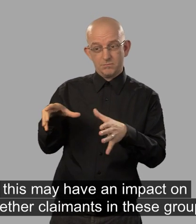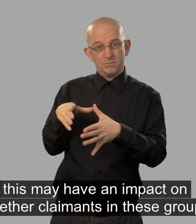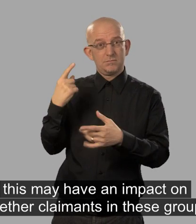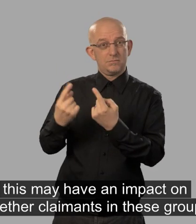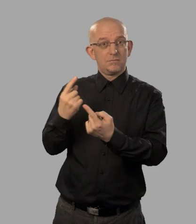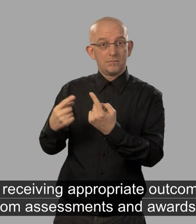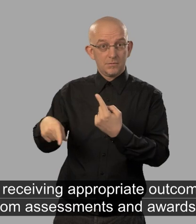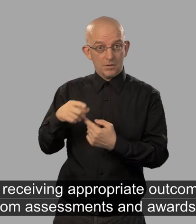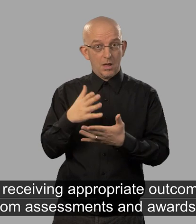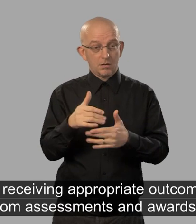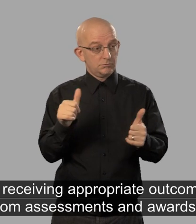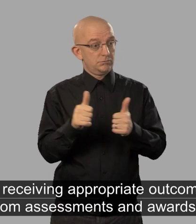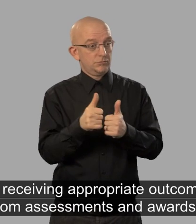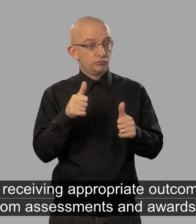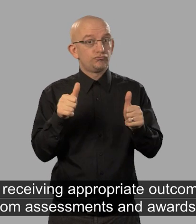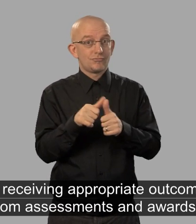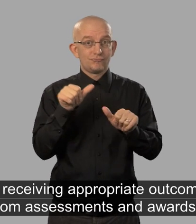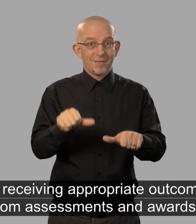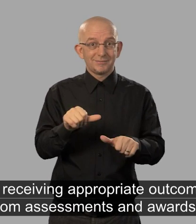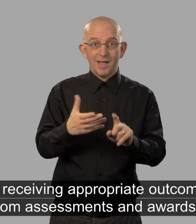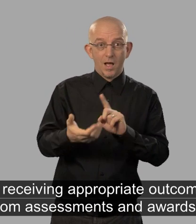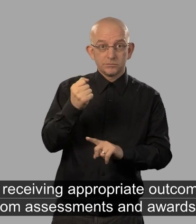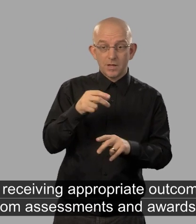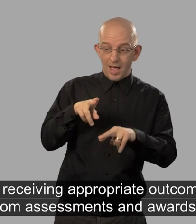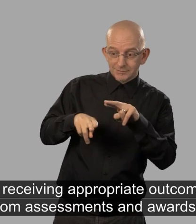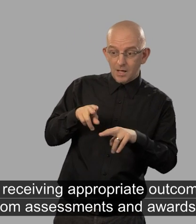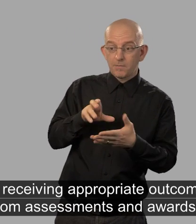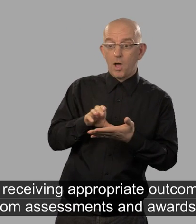receiving appropriate outcomes from assessments and awards.